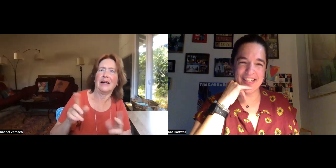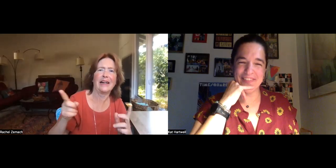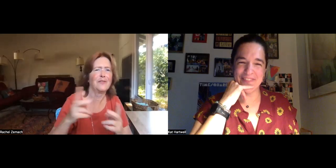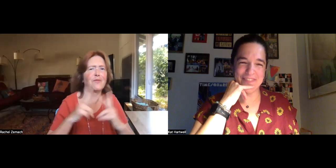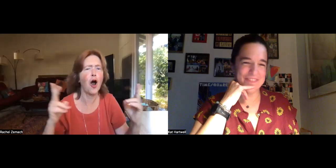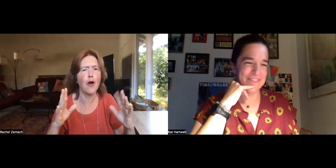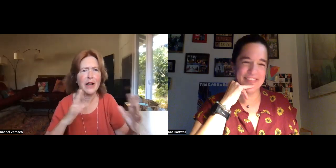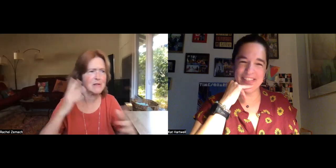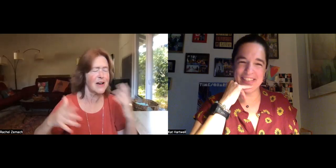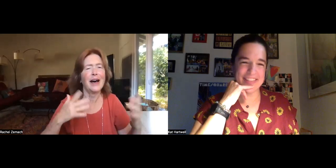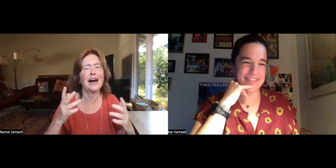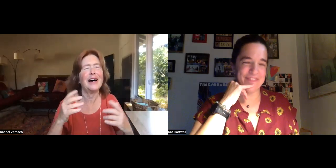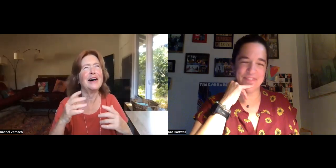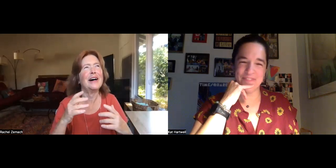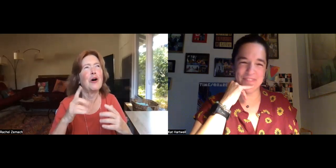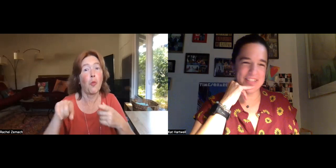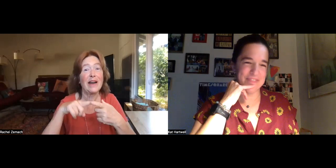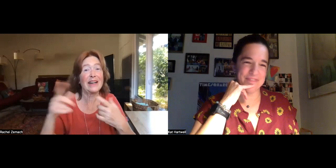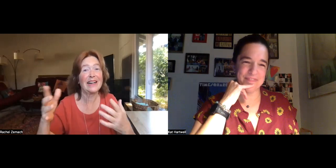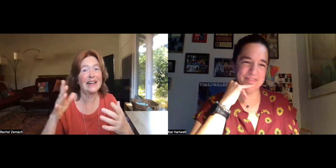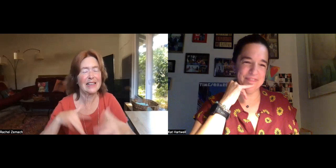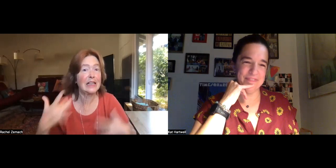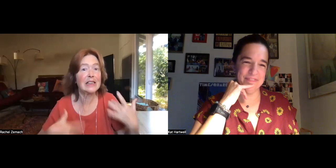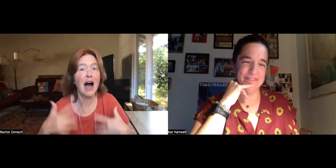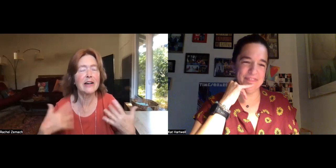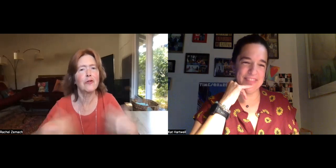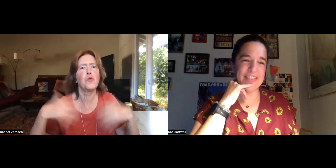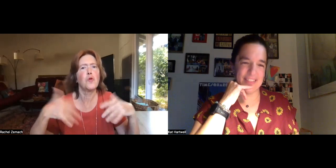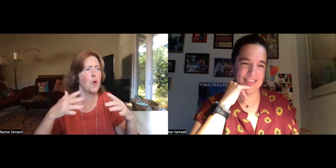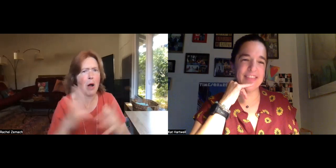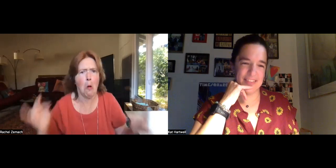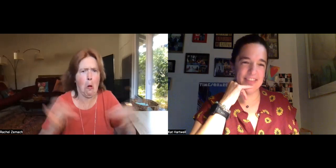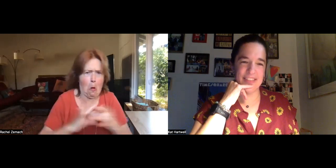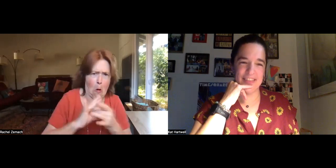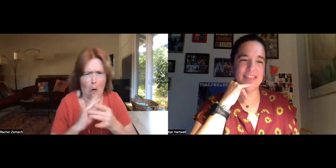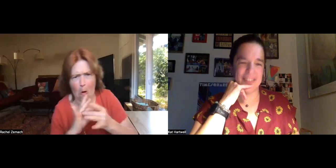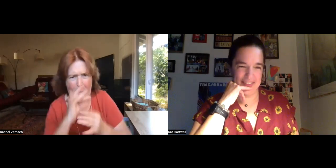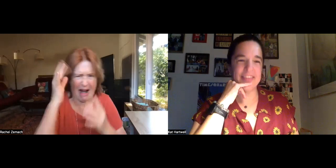He's very when he's excited, ooh,